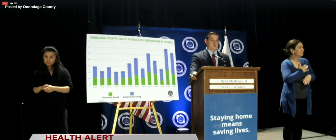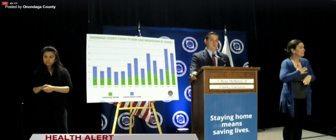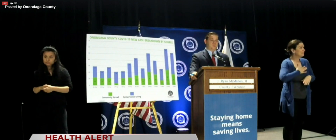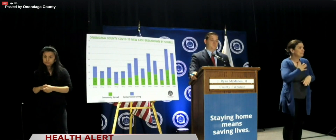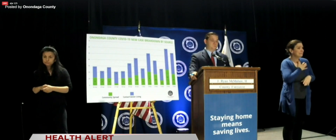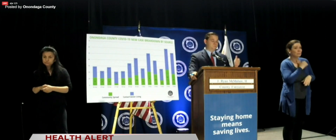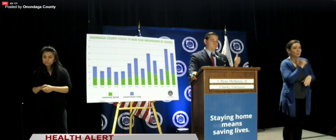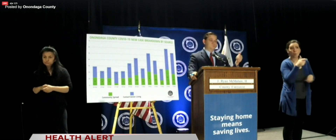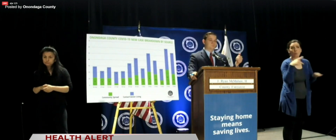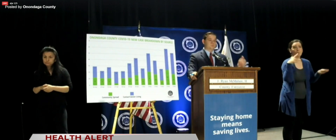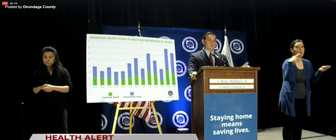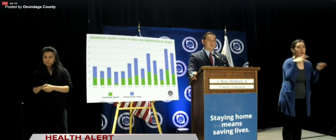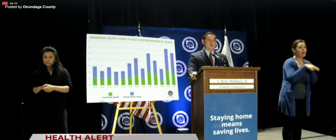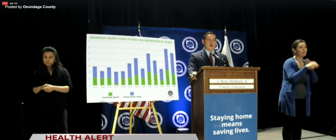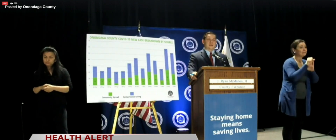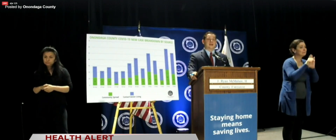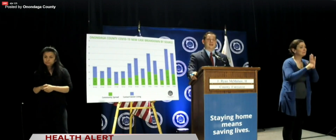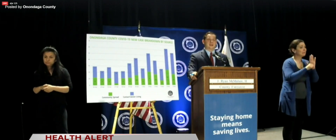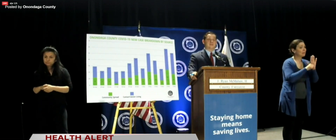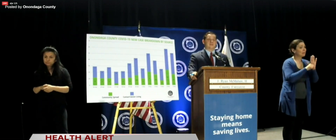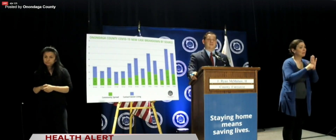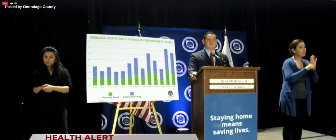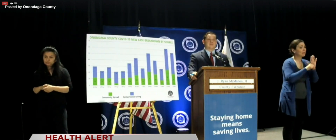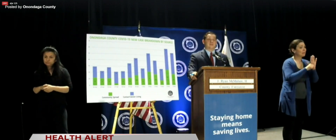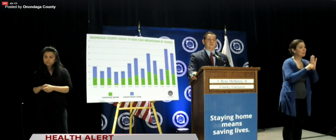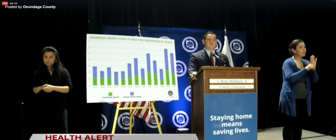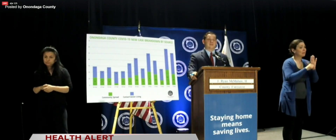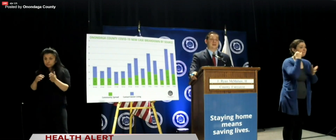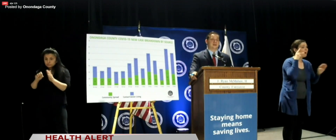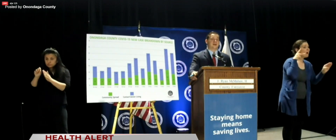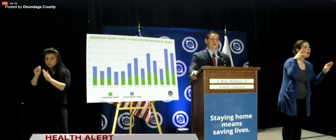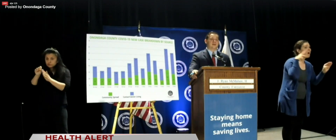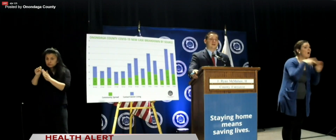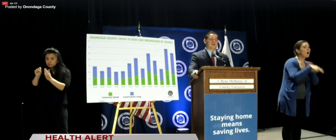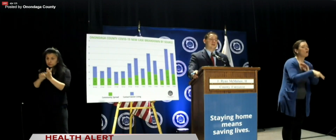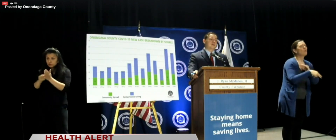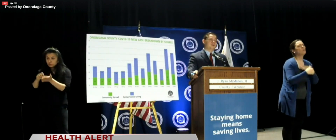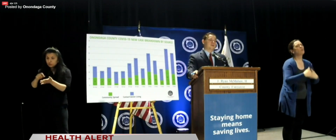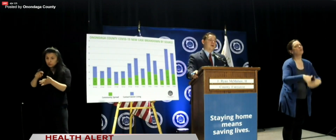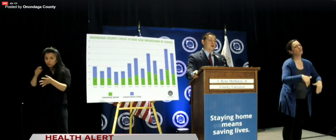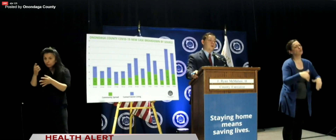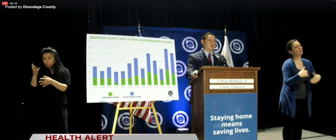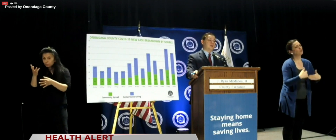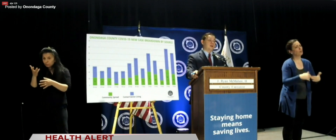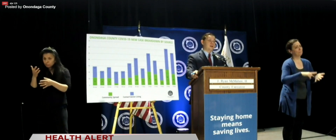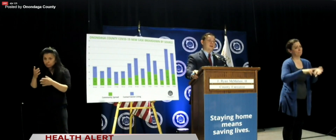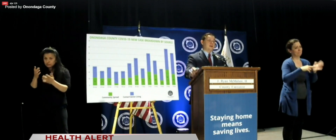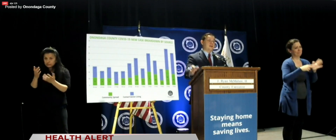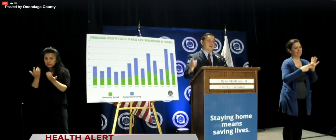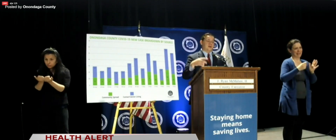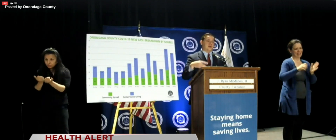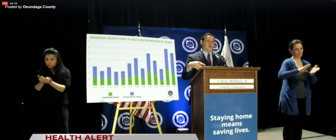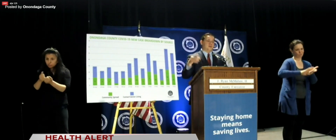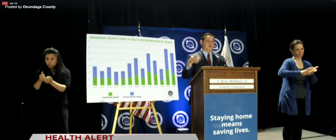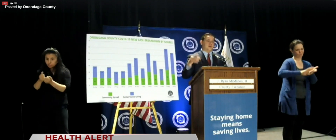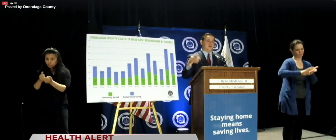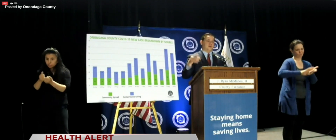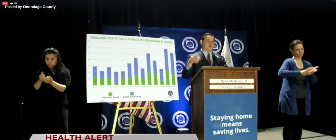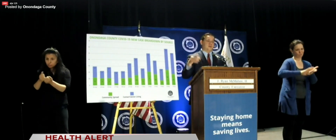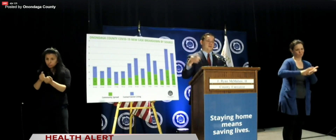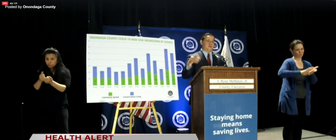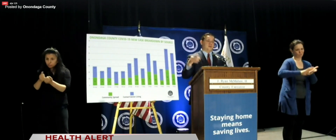where I can't keep my workforce intact again. So there's a lot of